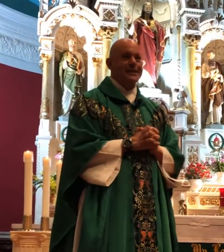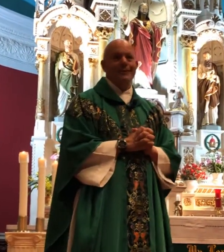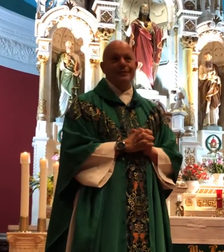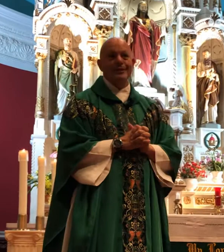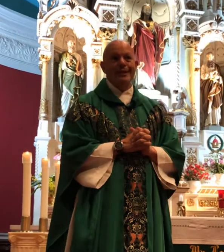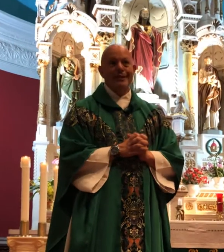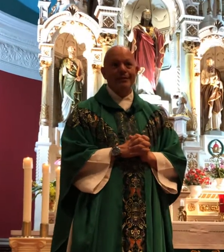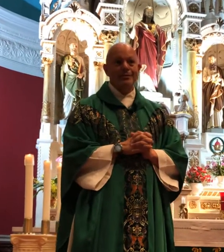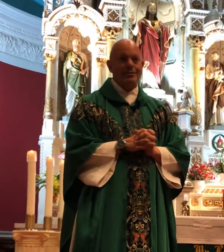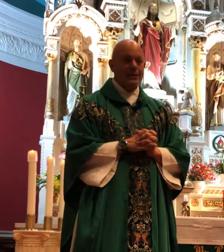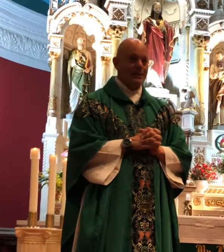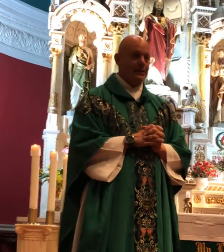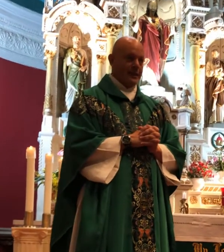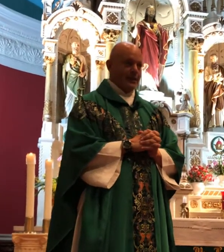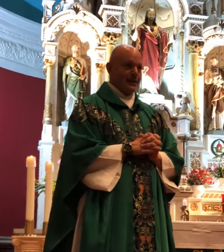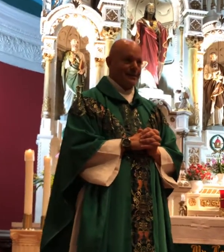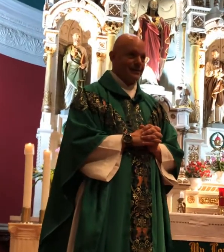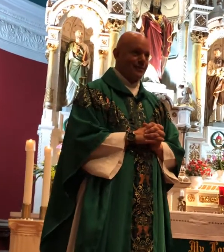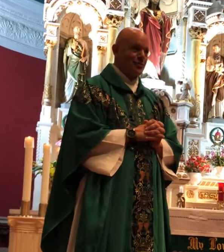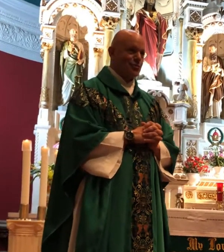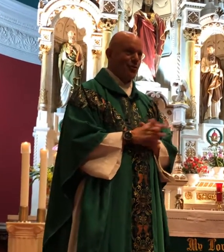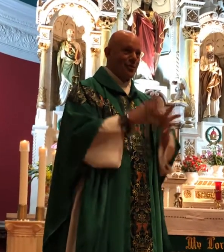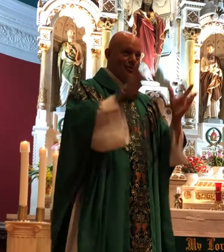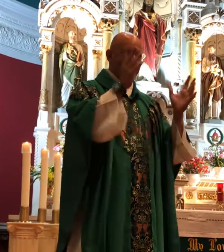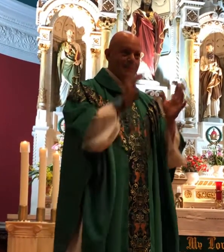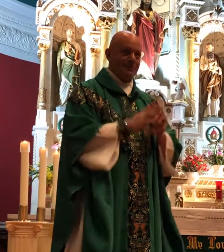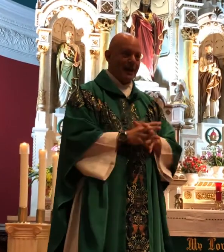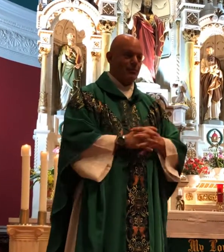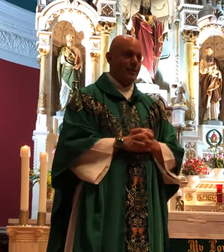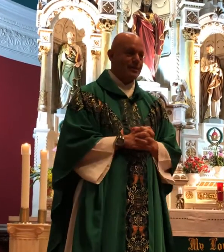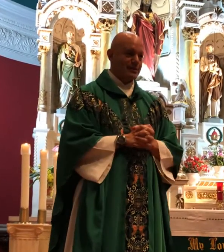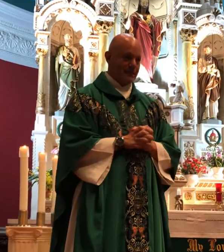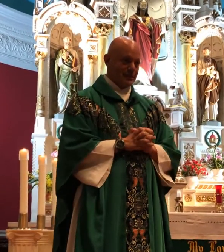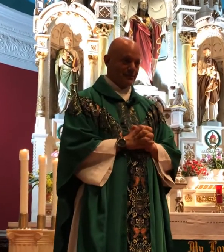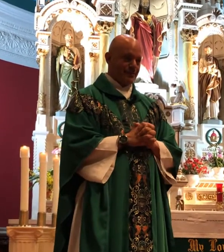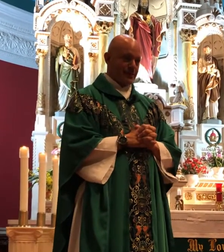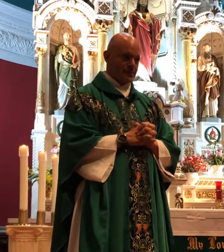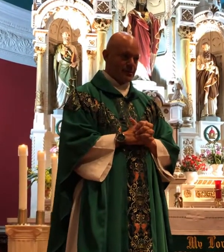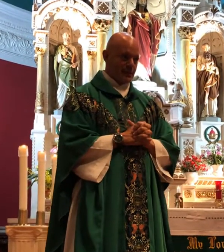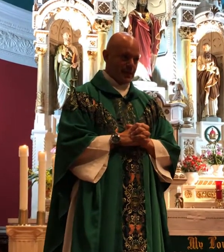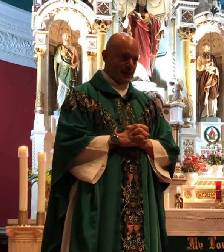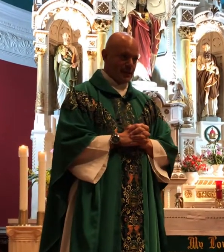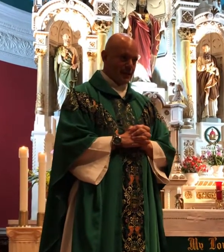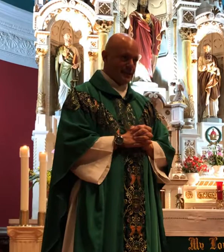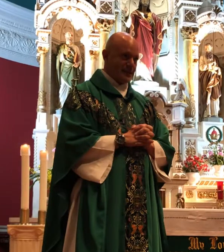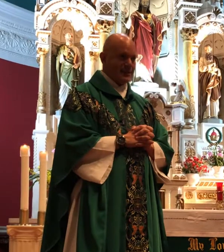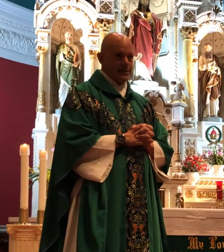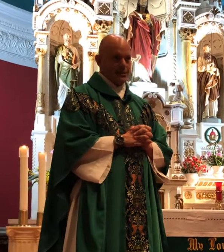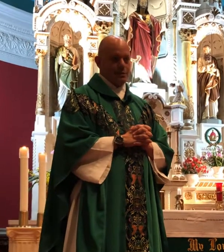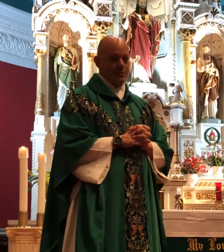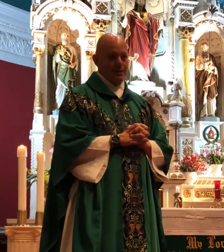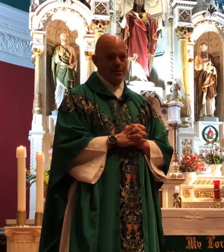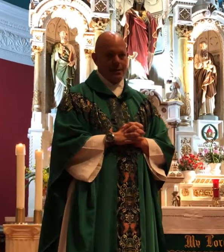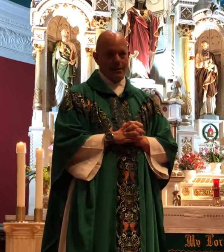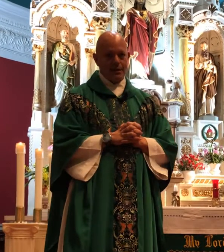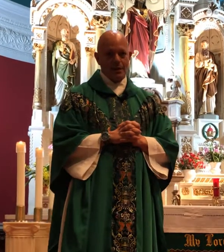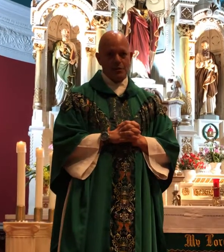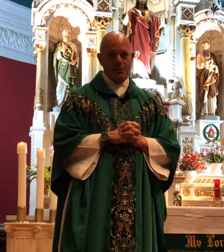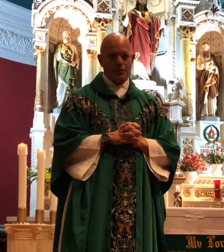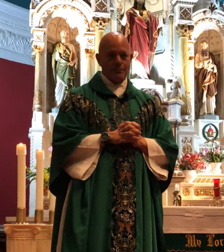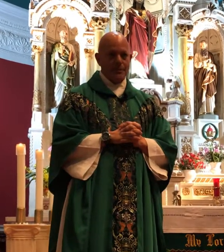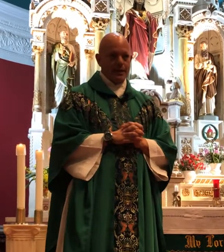community safe. Today, obviously, the storm, the bad weather affects the attendance, plus